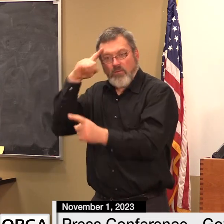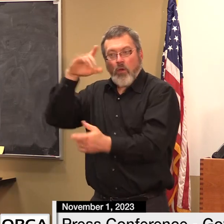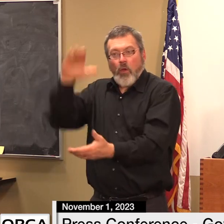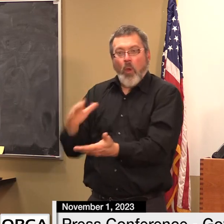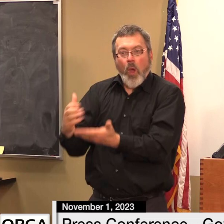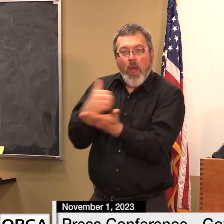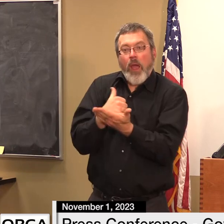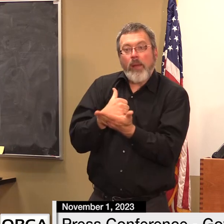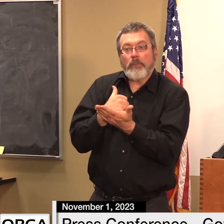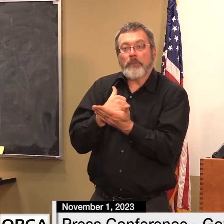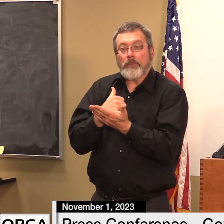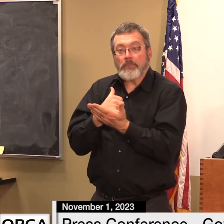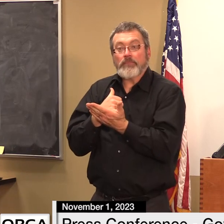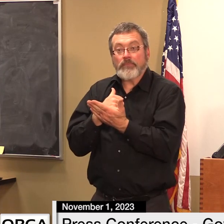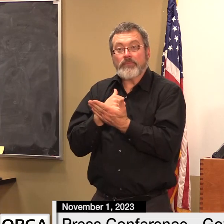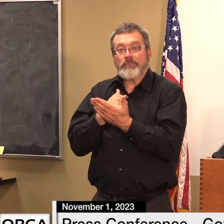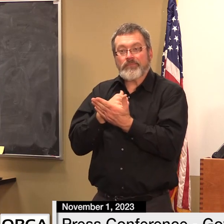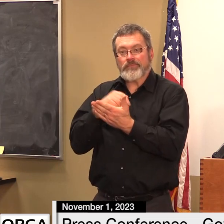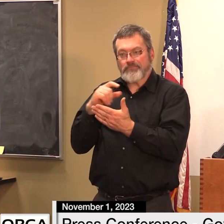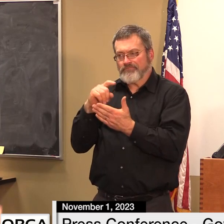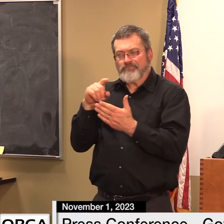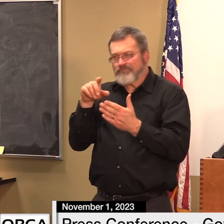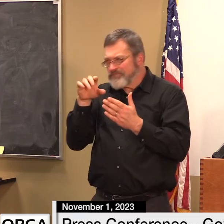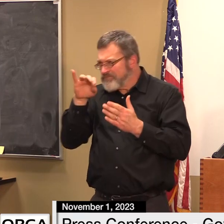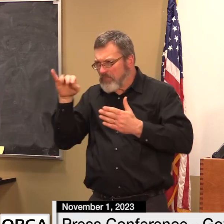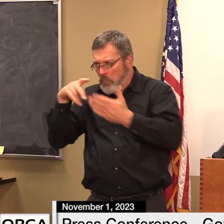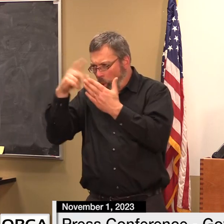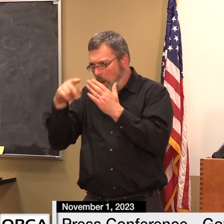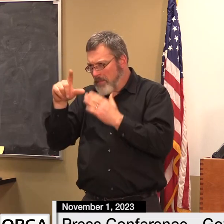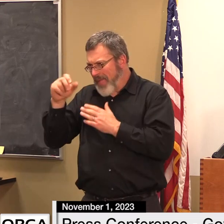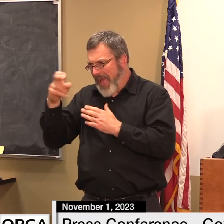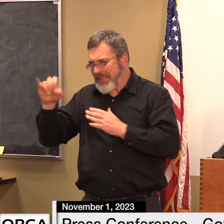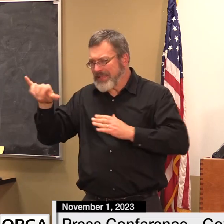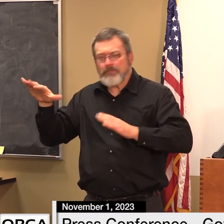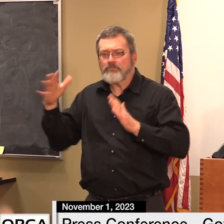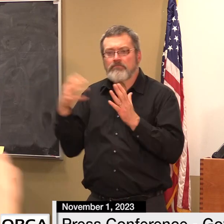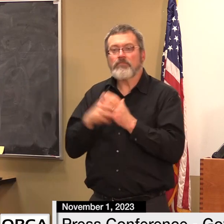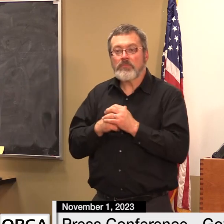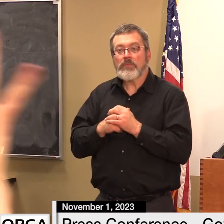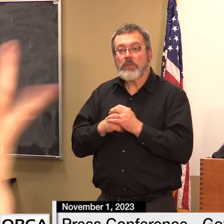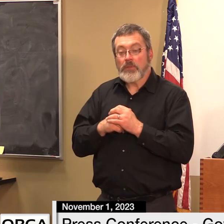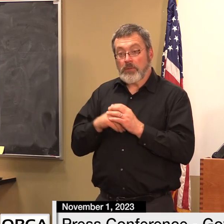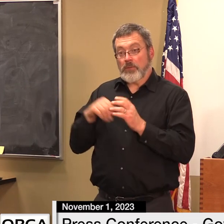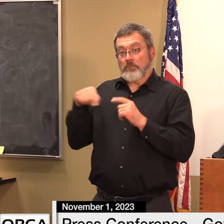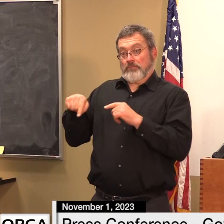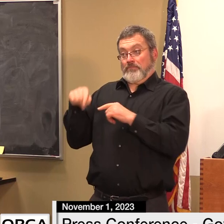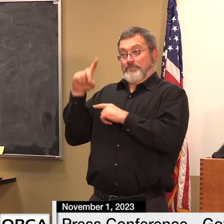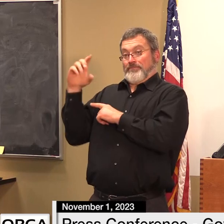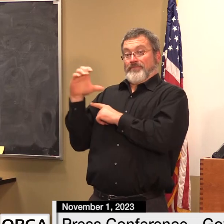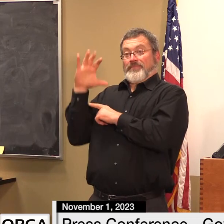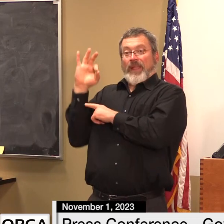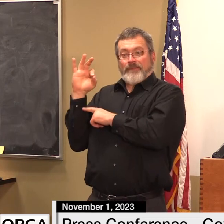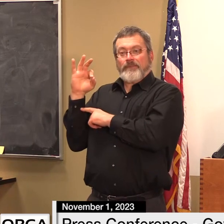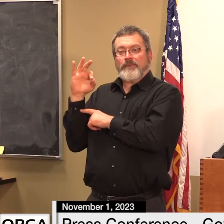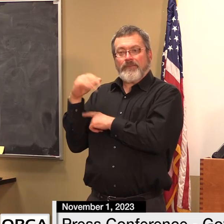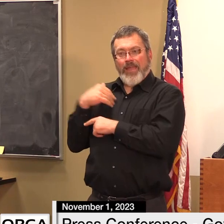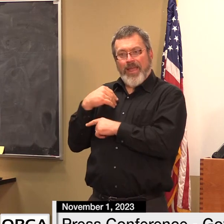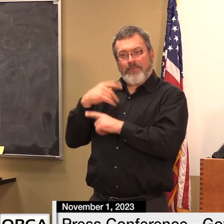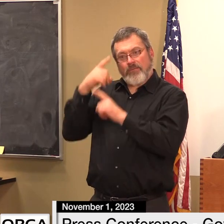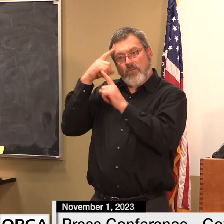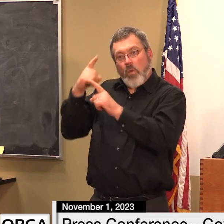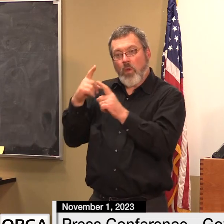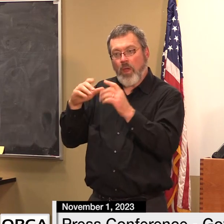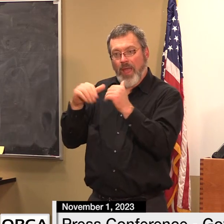LIHEAP. These benefits and services help support DCF's mission to foster the healthy development, safety, well-being,